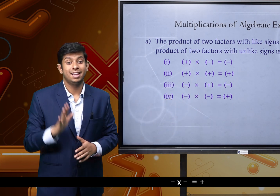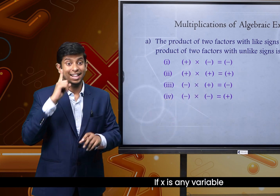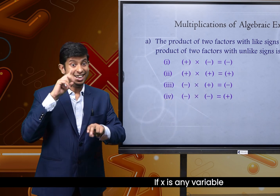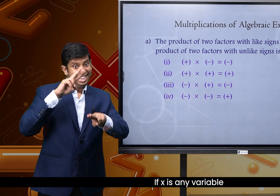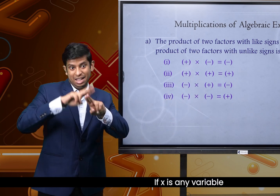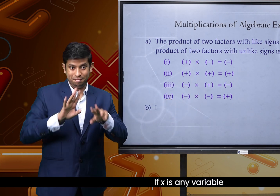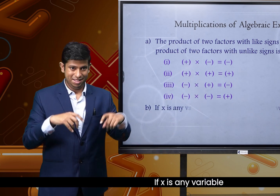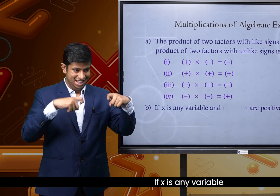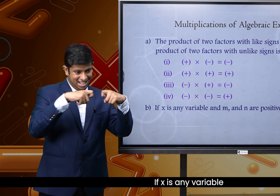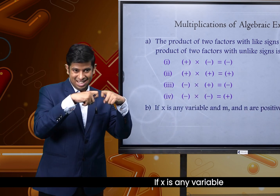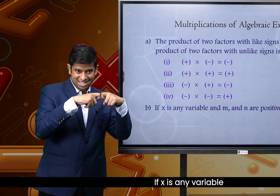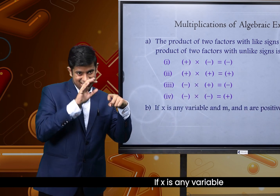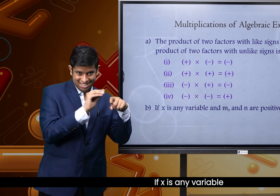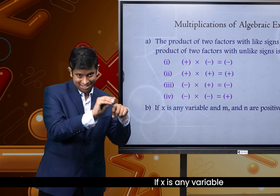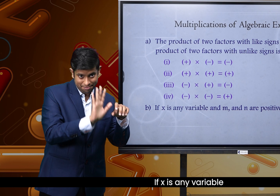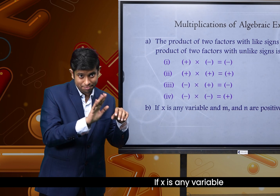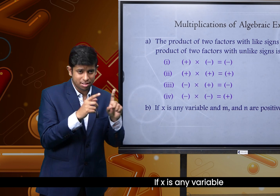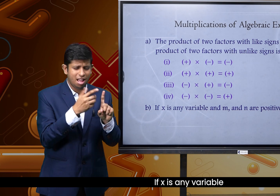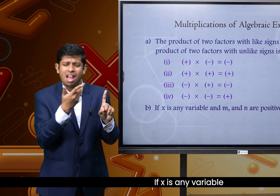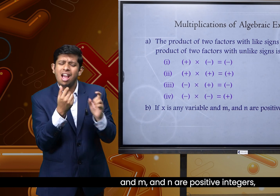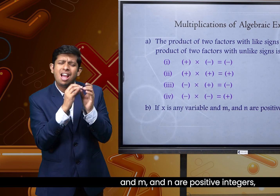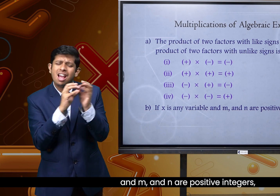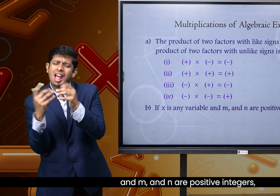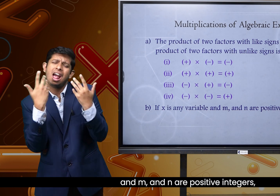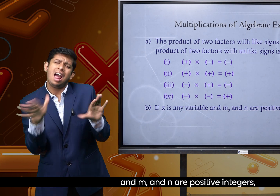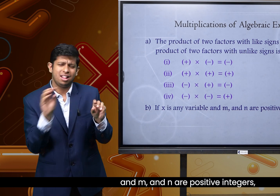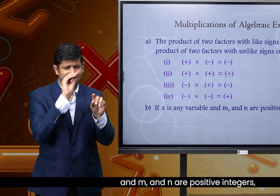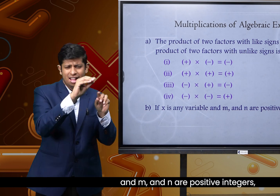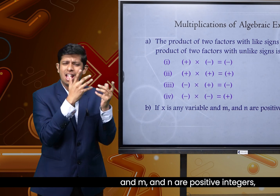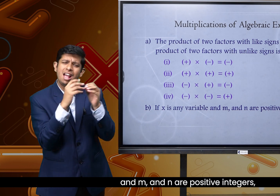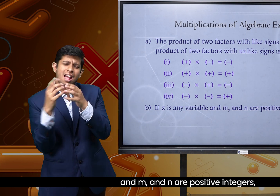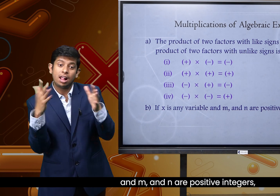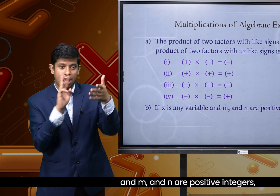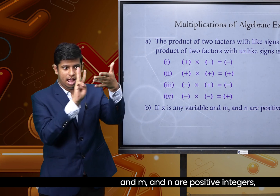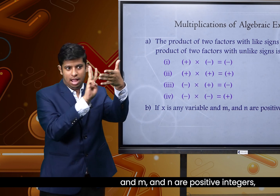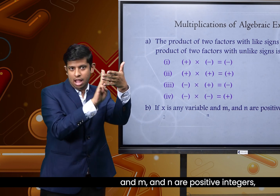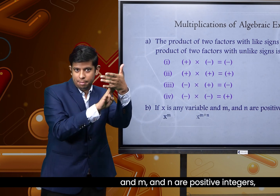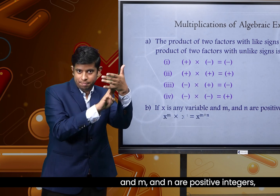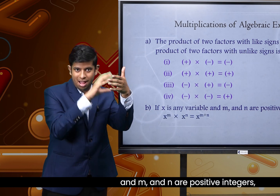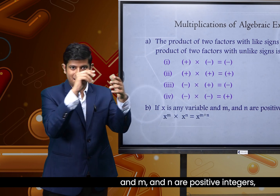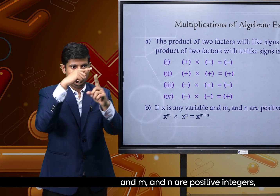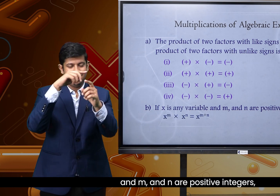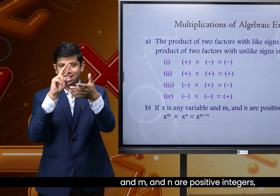If x is any variable, m and n are positive integers,